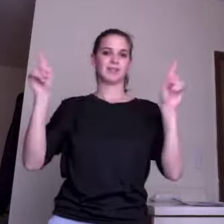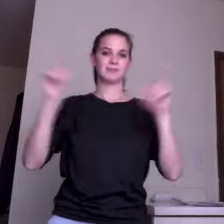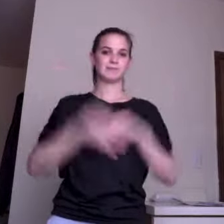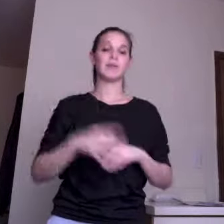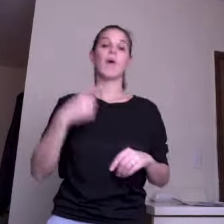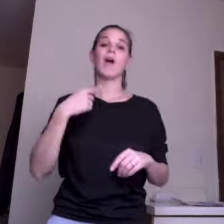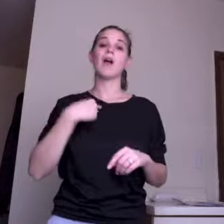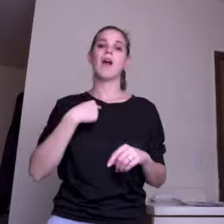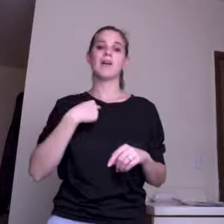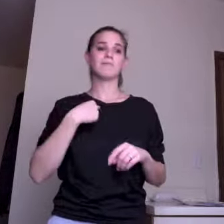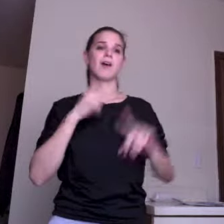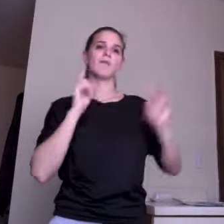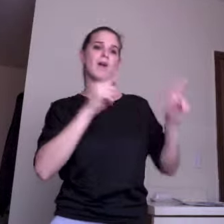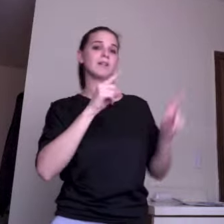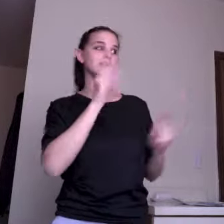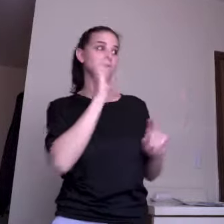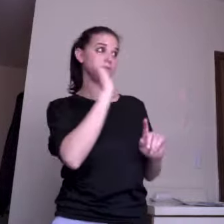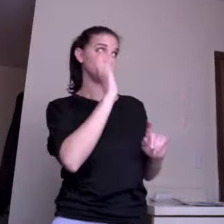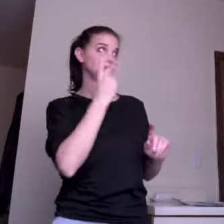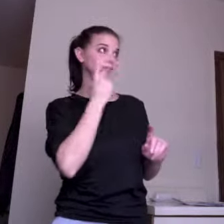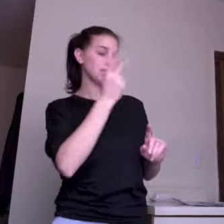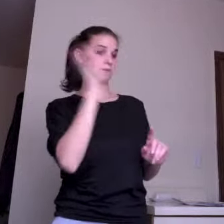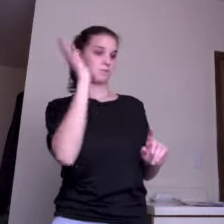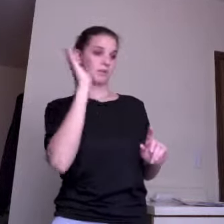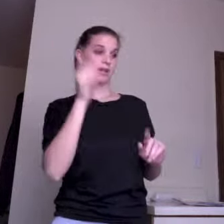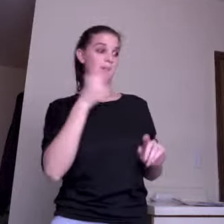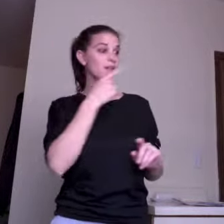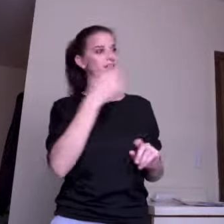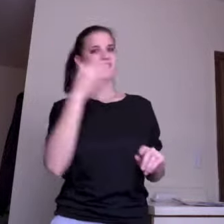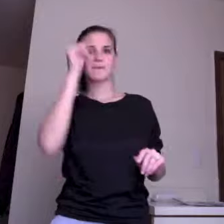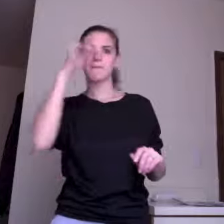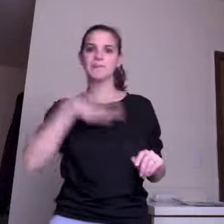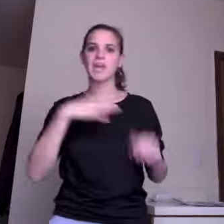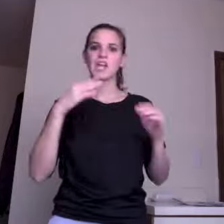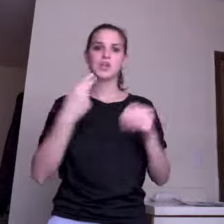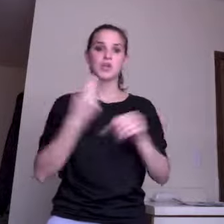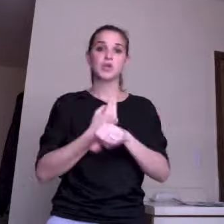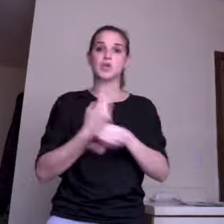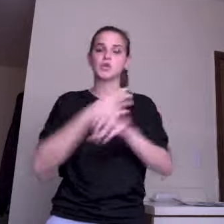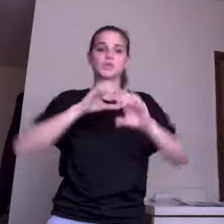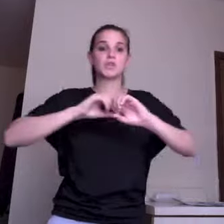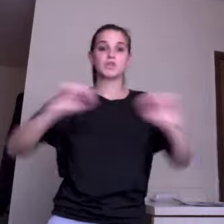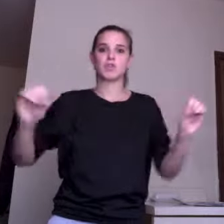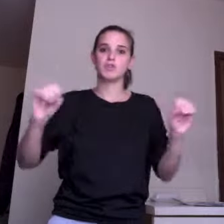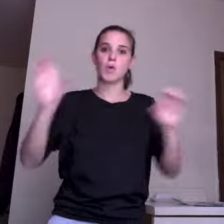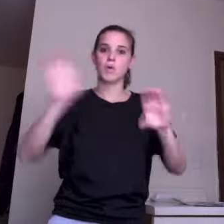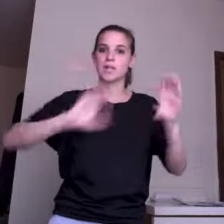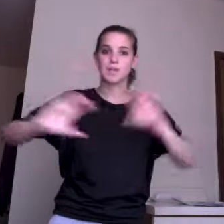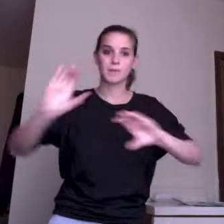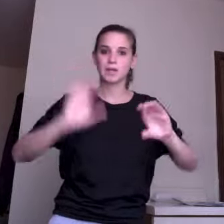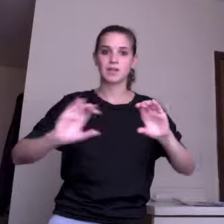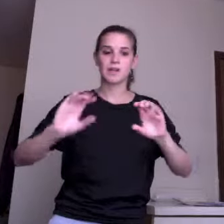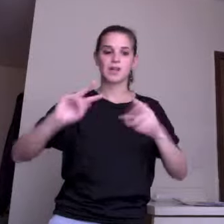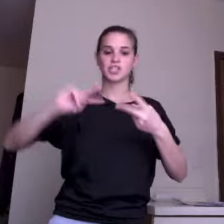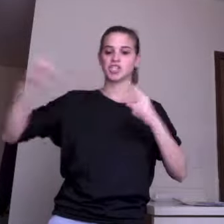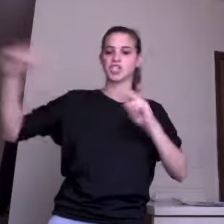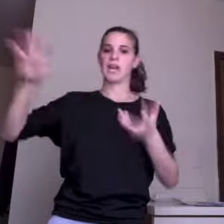this lunatic farmer, doesn't use any pesticides, herbicides, or genetically modified seeds. And so for that, he is called crazy by the